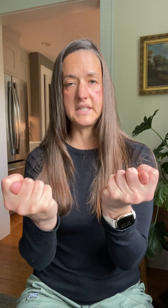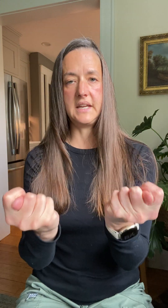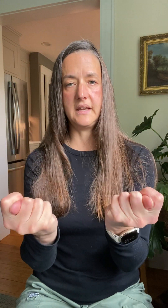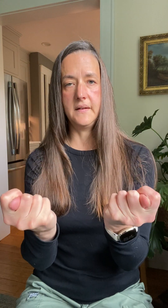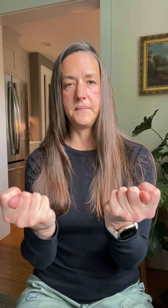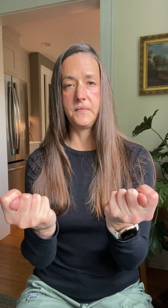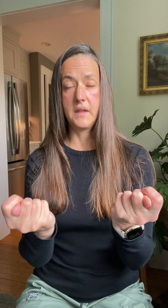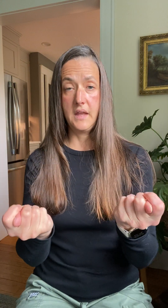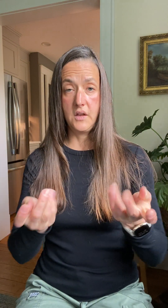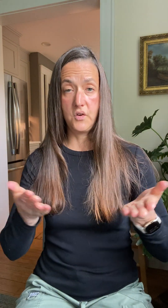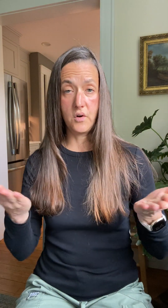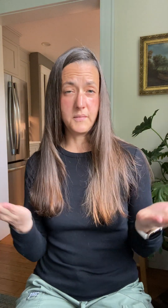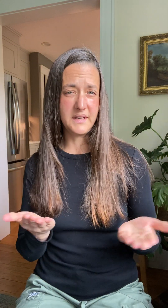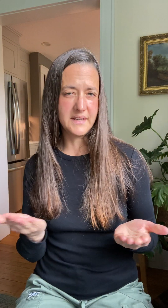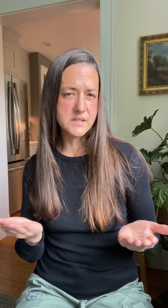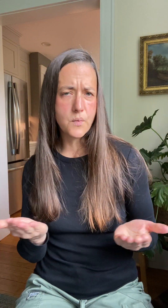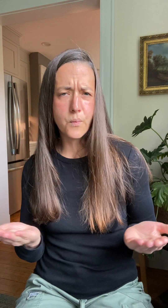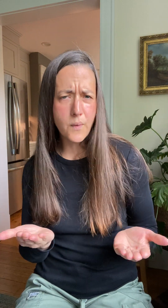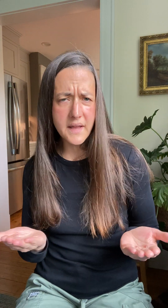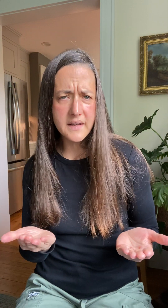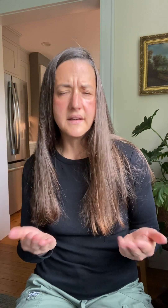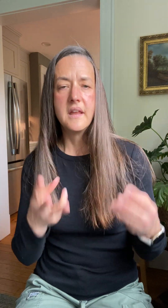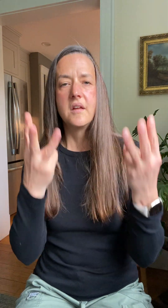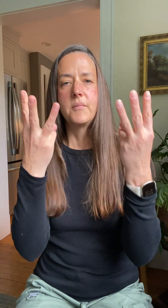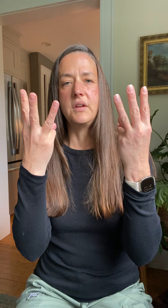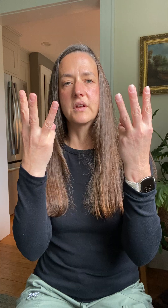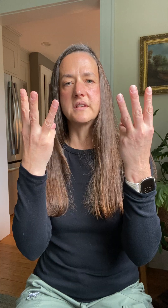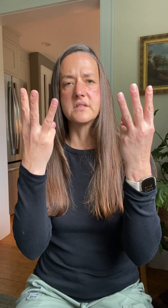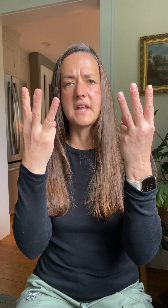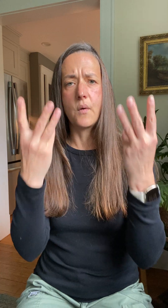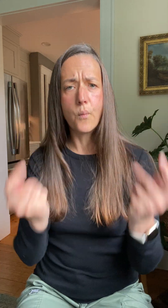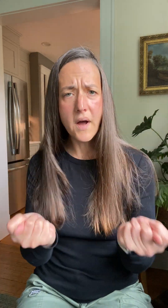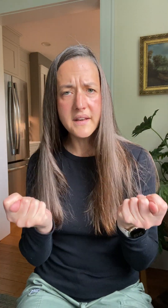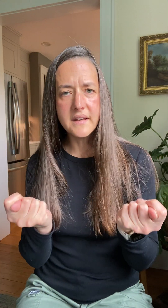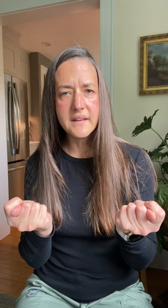W-T. Normally it's what, but you could also say what?